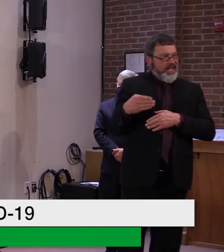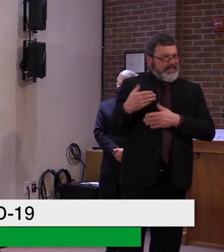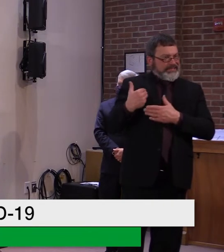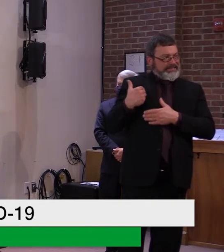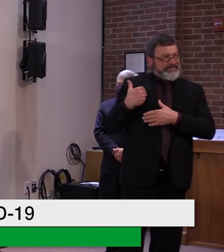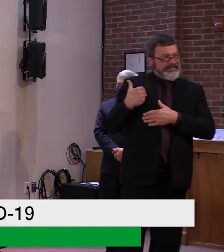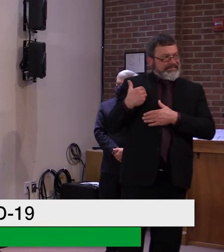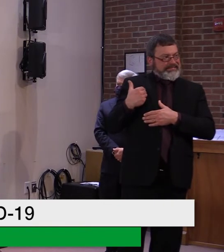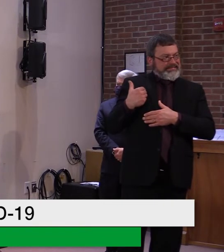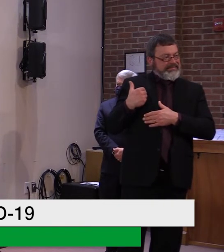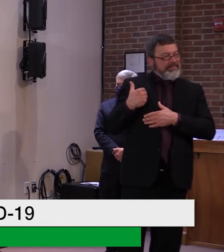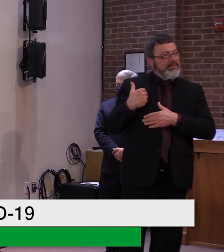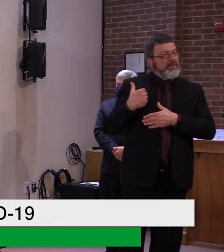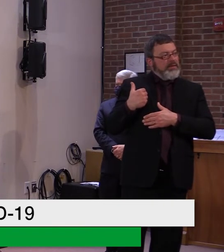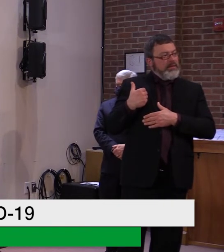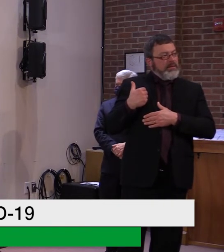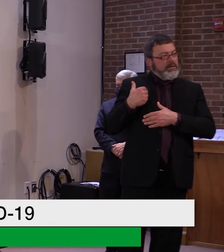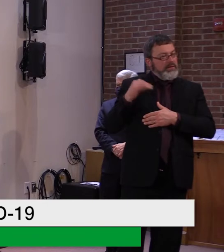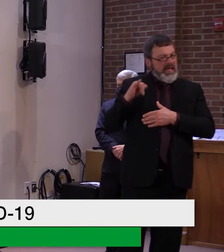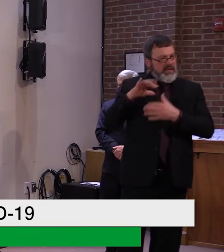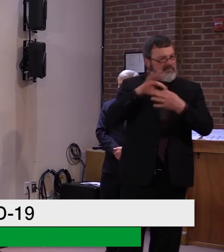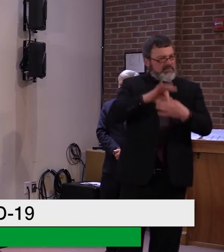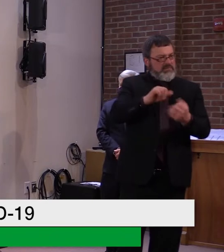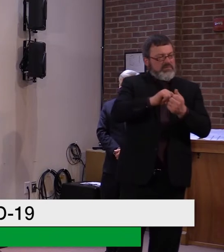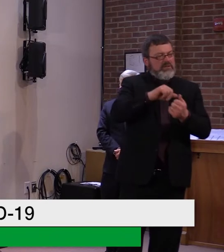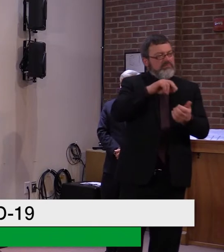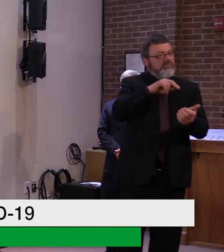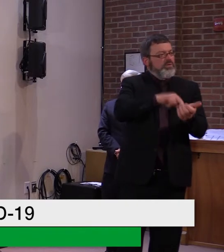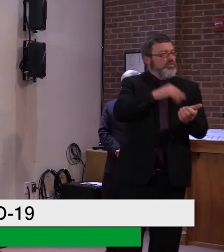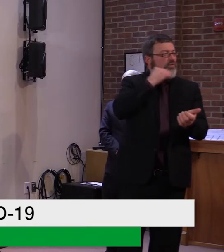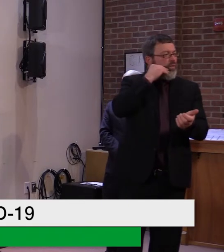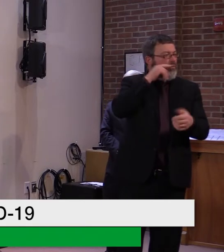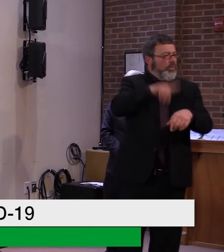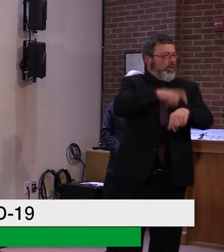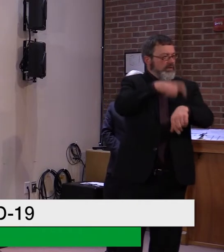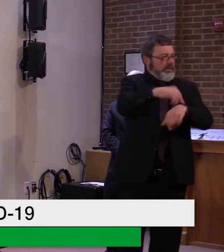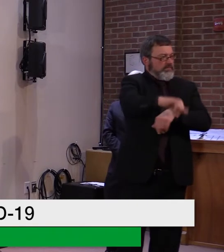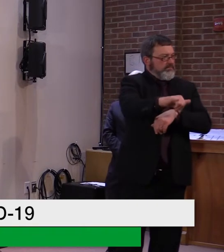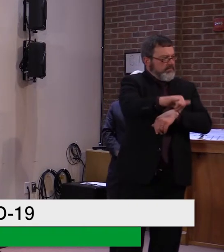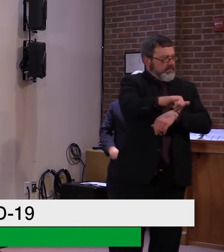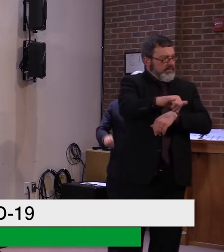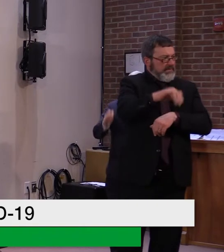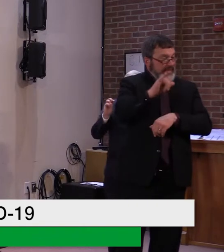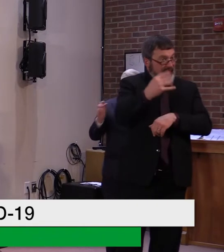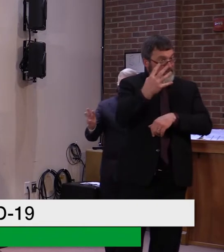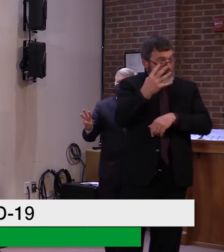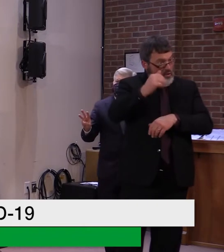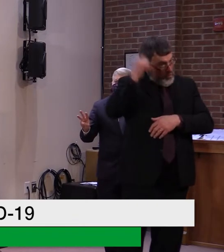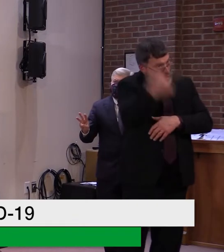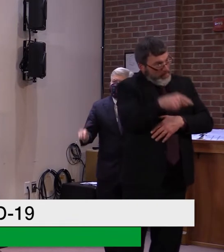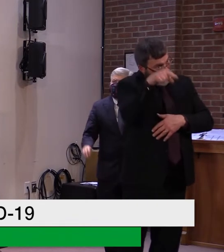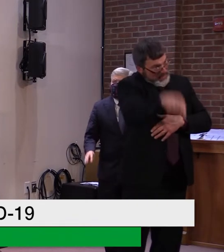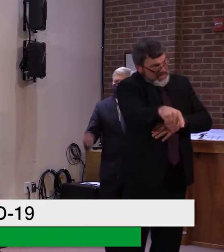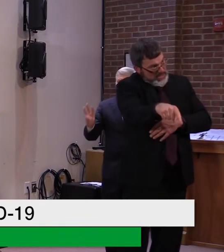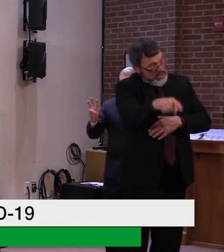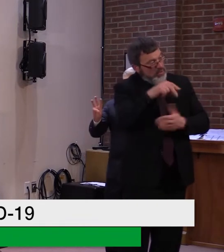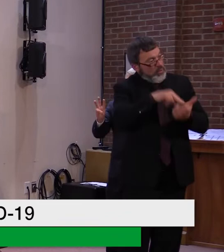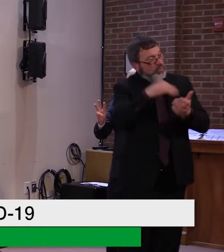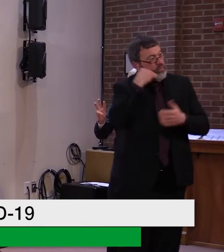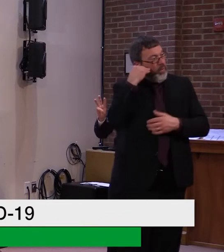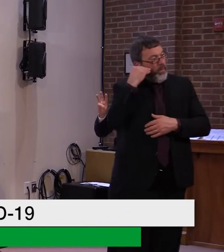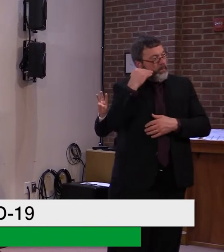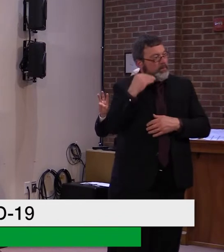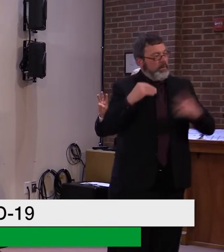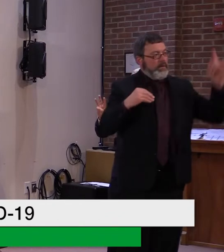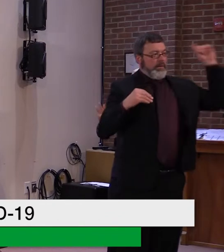facilities uh how many of those four are actually connected to welcome tariffs exactly yeah i think you just